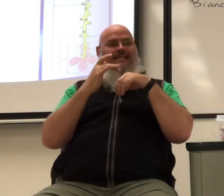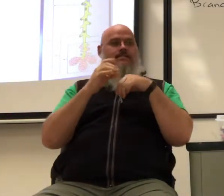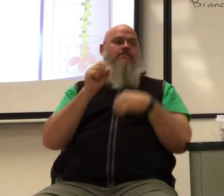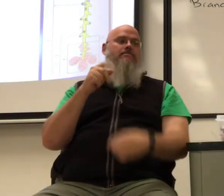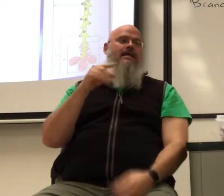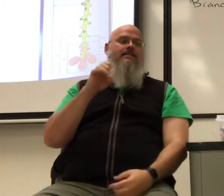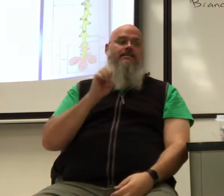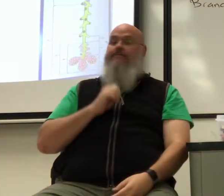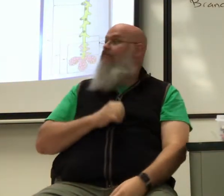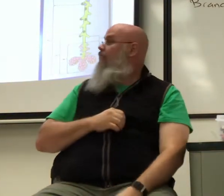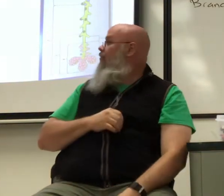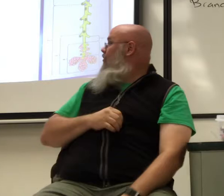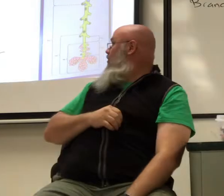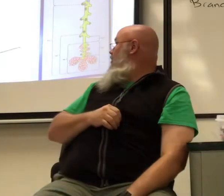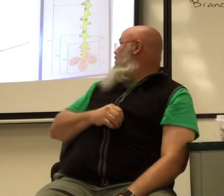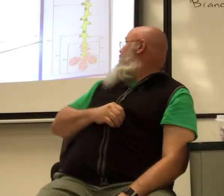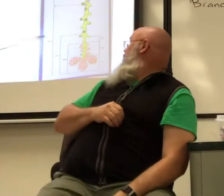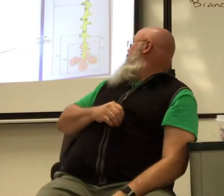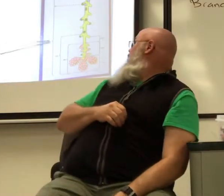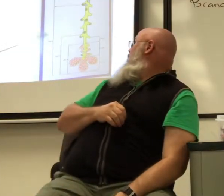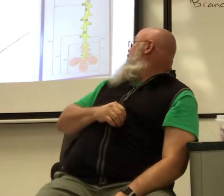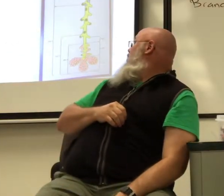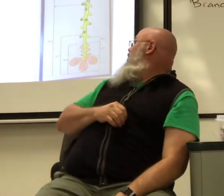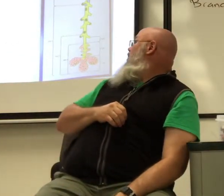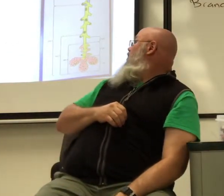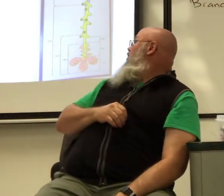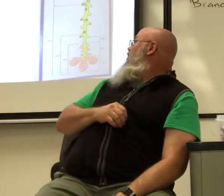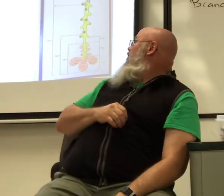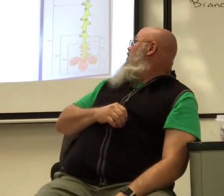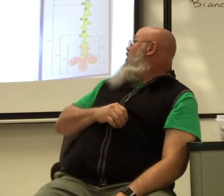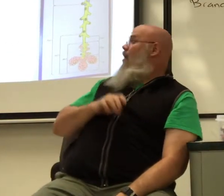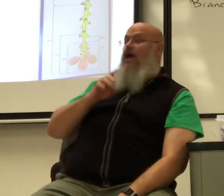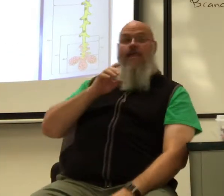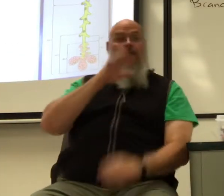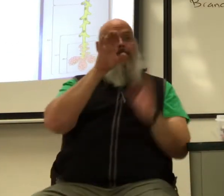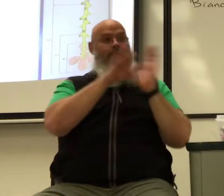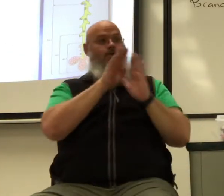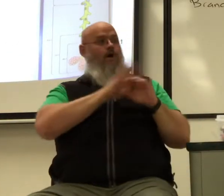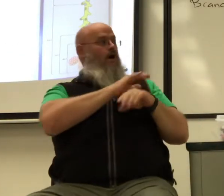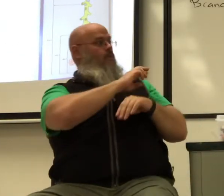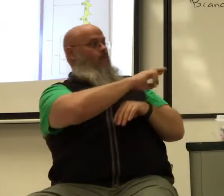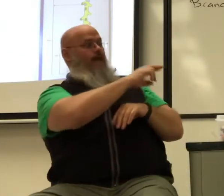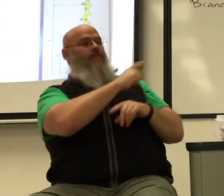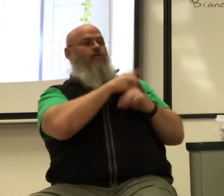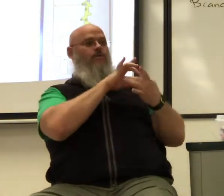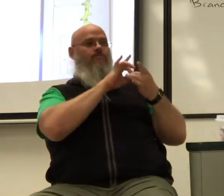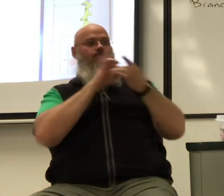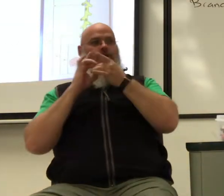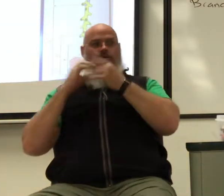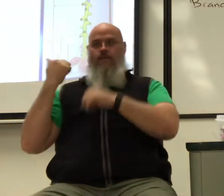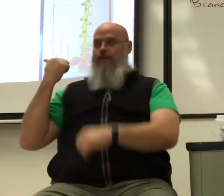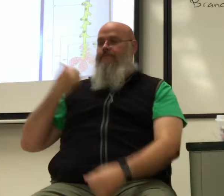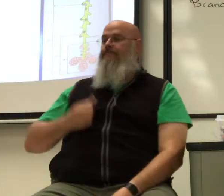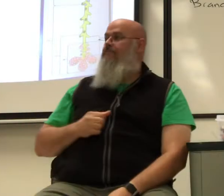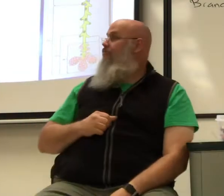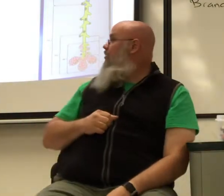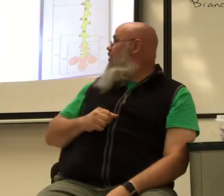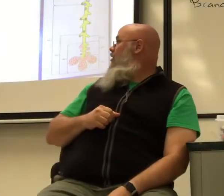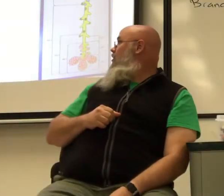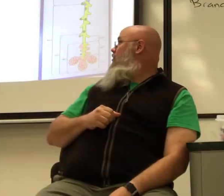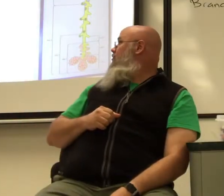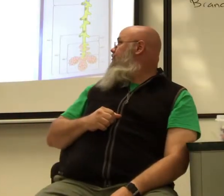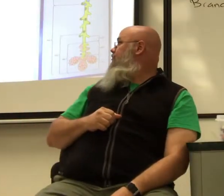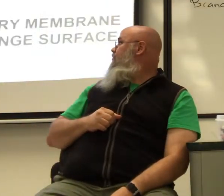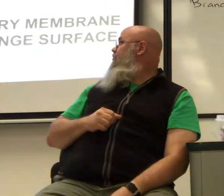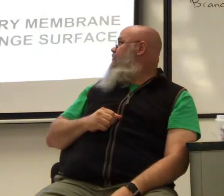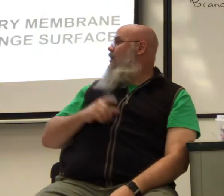picture. In case you're wondering where it came from, it's on this model. So let's talk about the respiratory membrane where